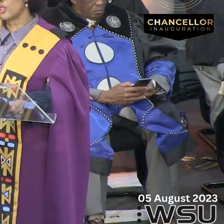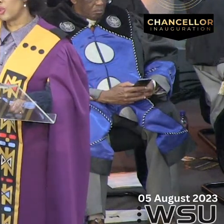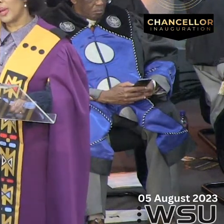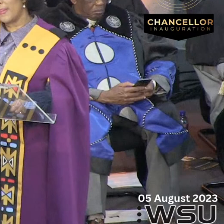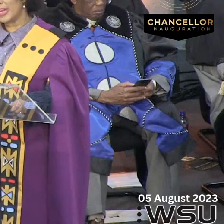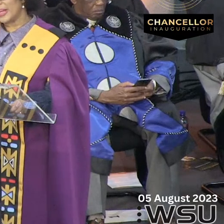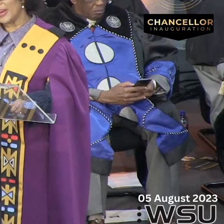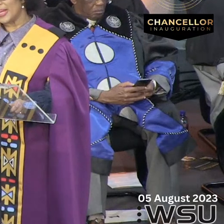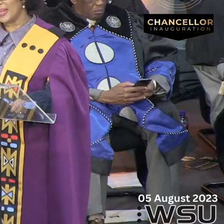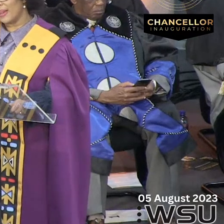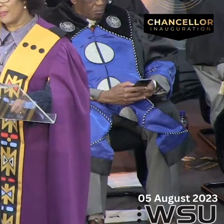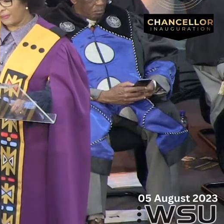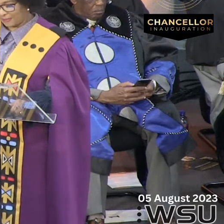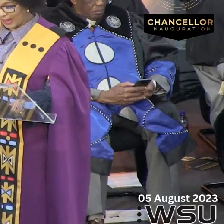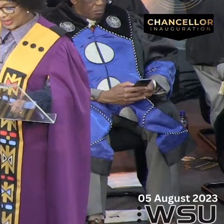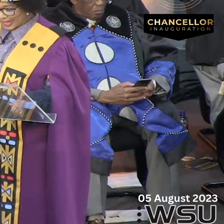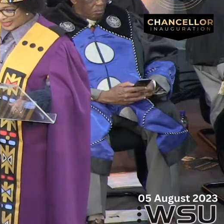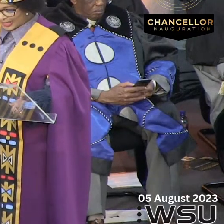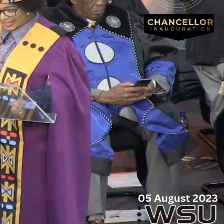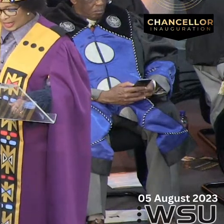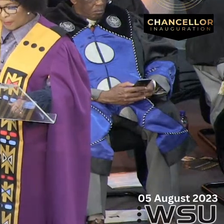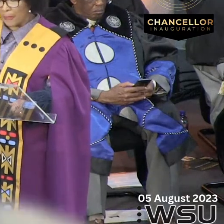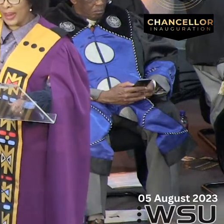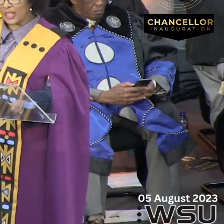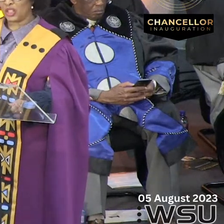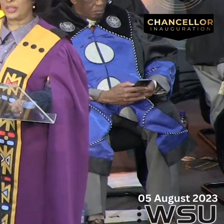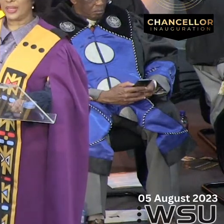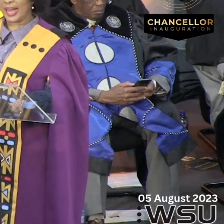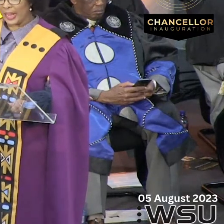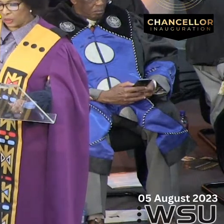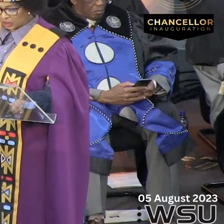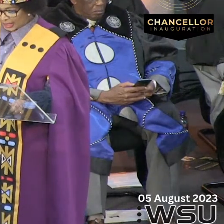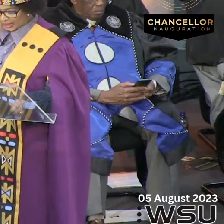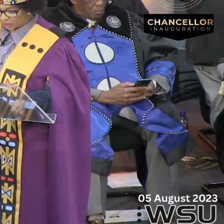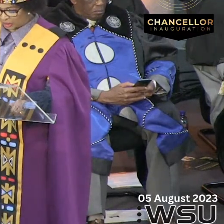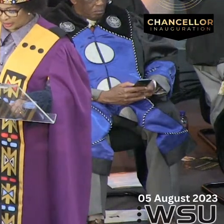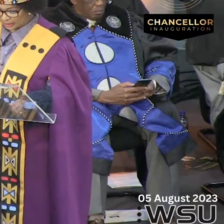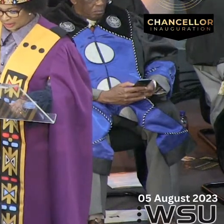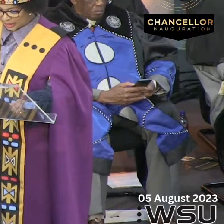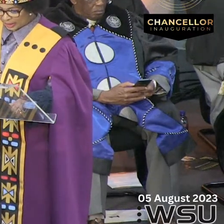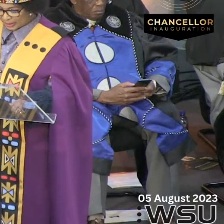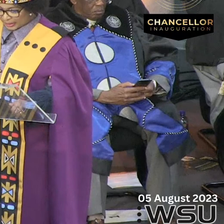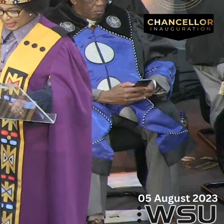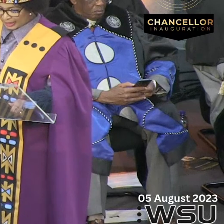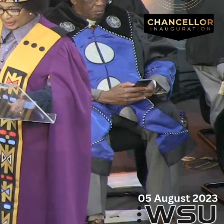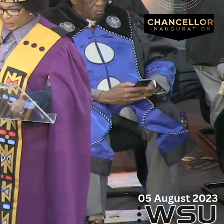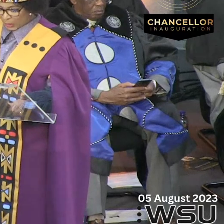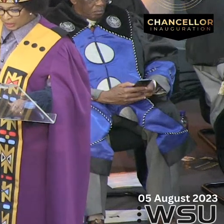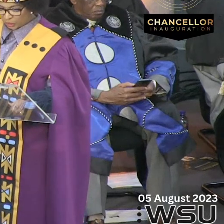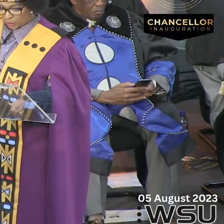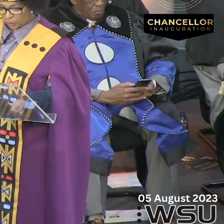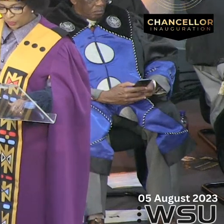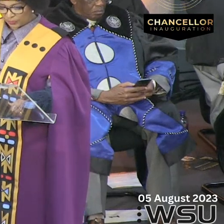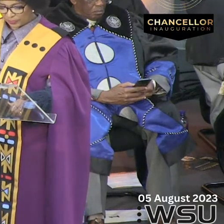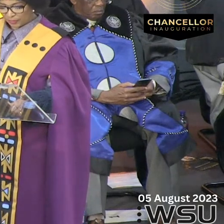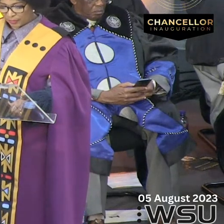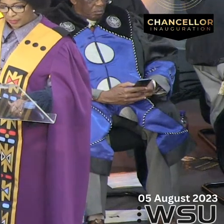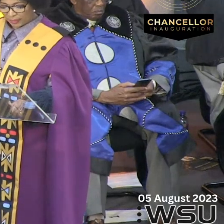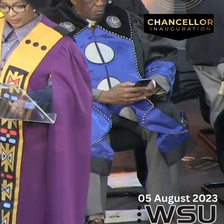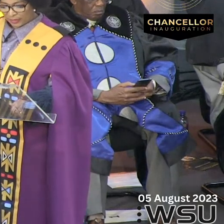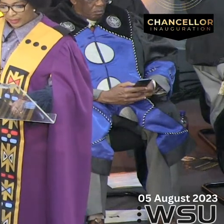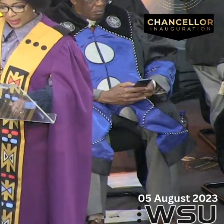Having gone through a merger myself, I can just imagine the kind of challenges that they went through.